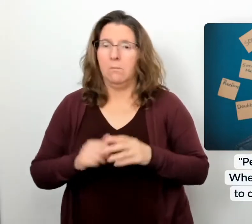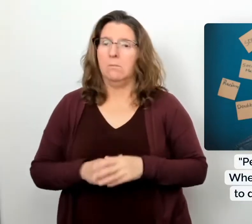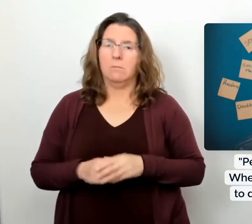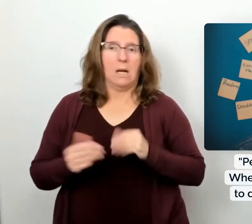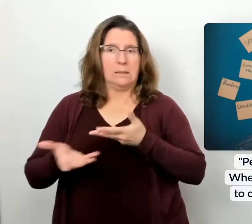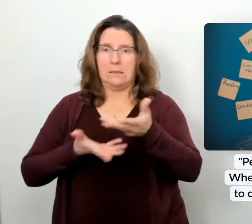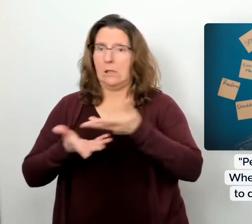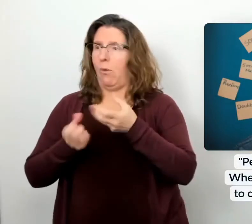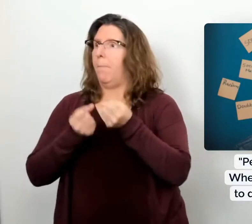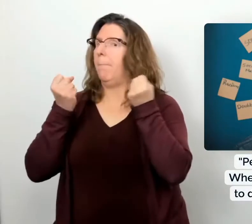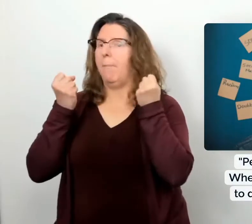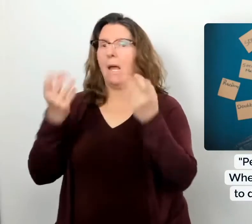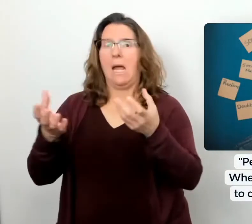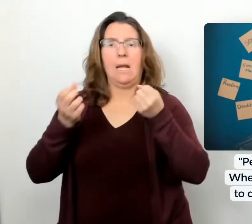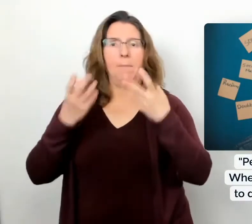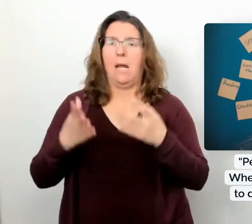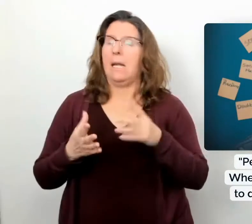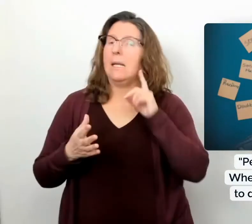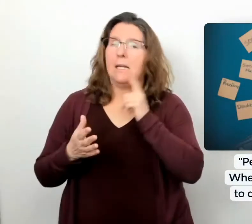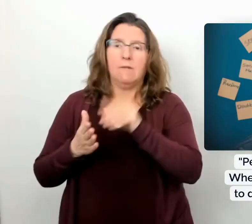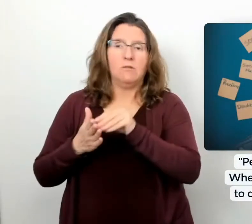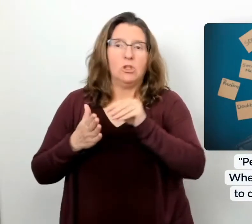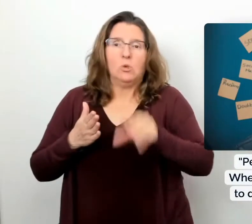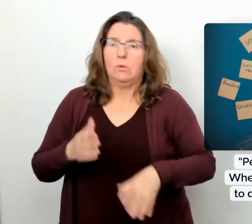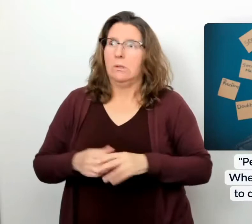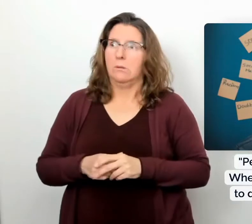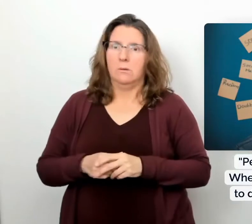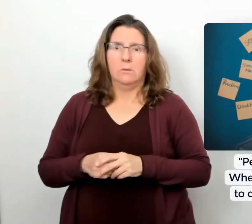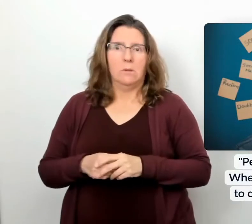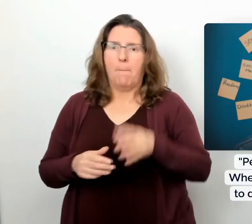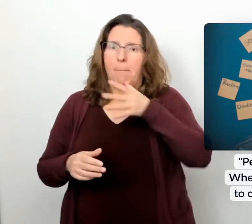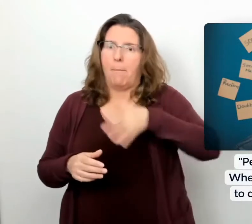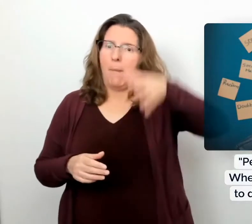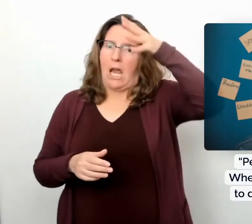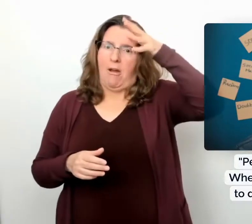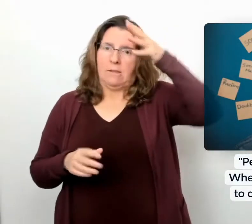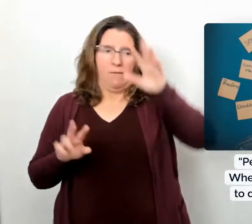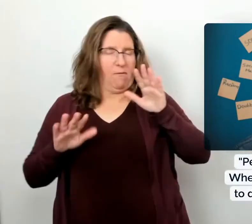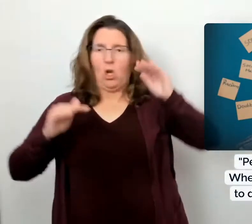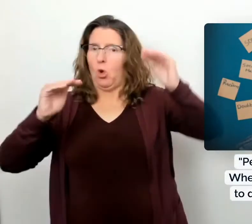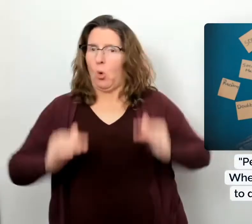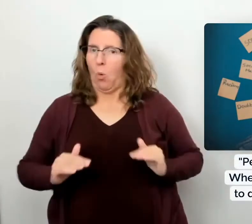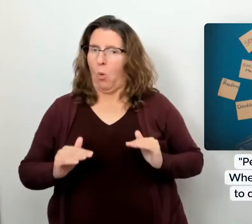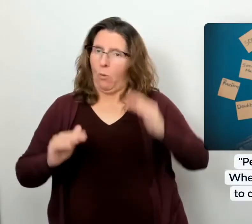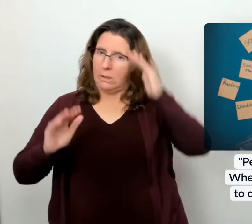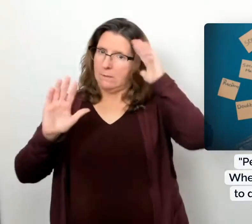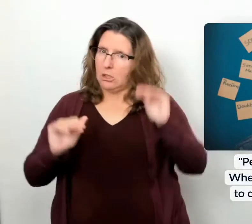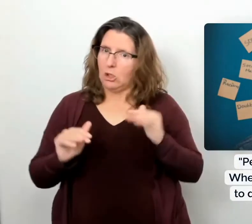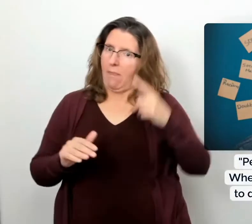Over the years, I have taught many deaf and hard of hearing students. Very often, their parents' expectations were